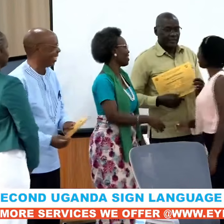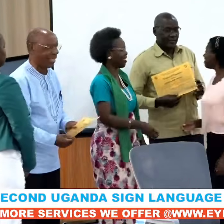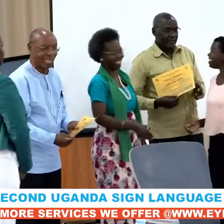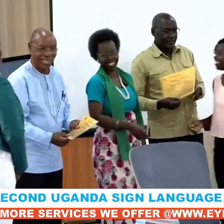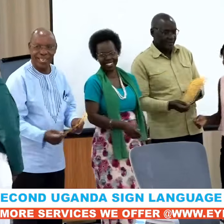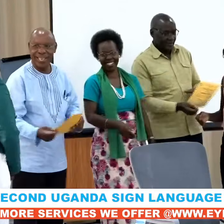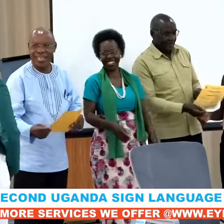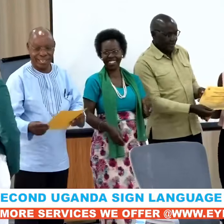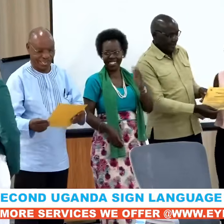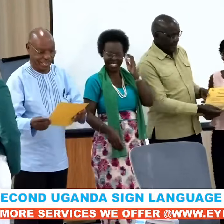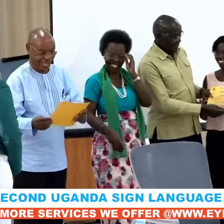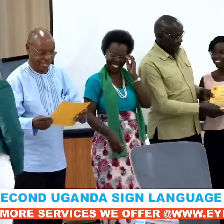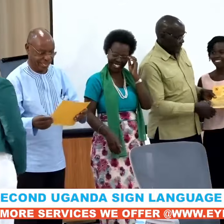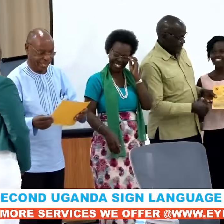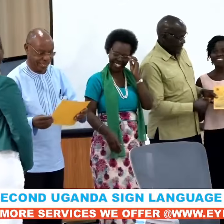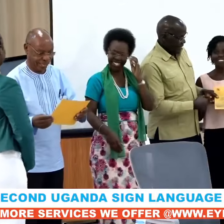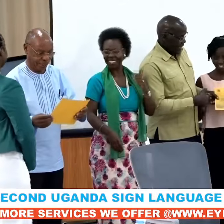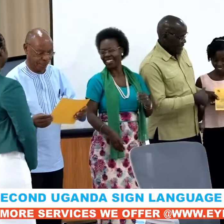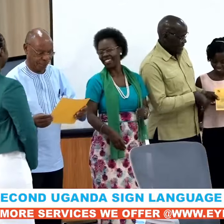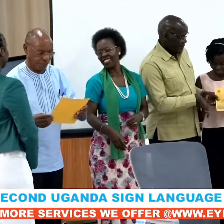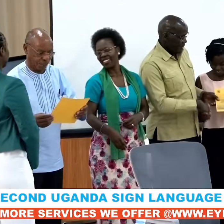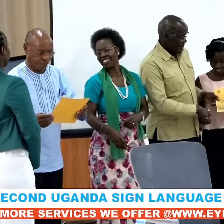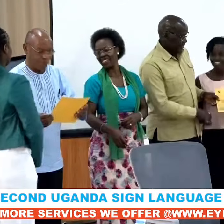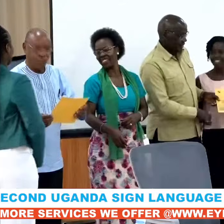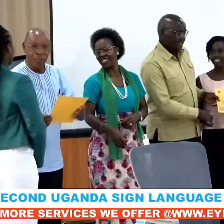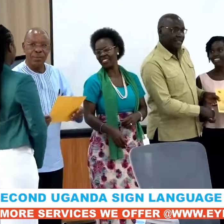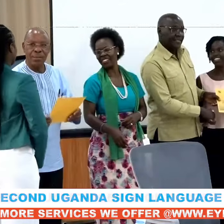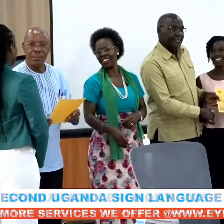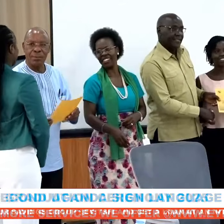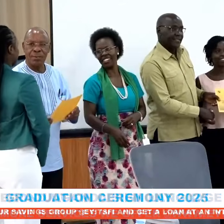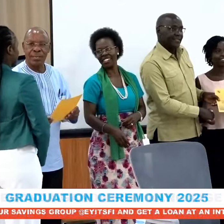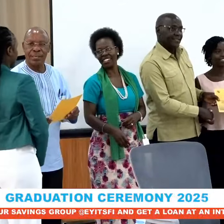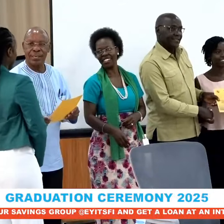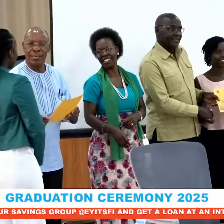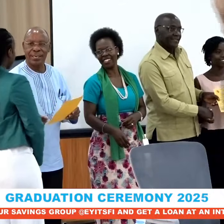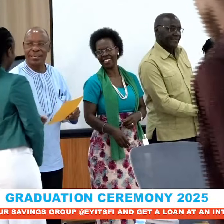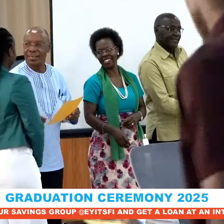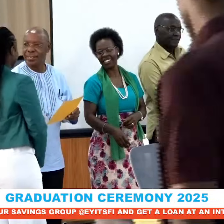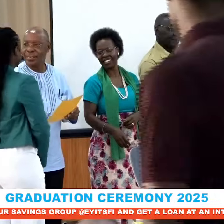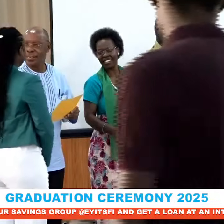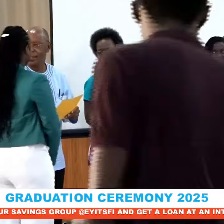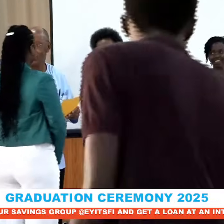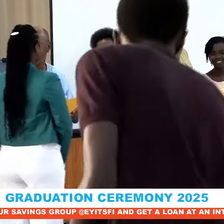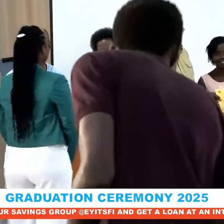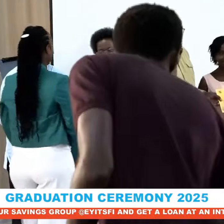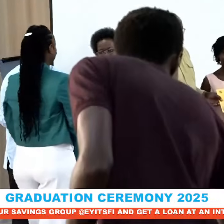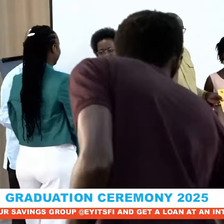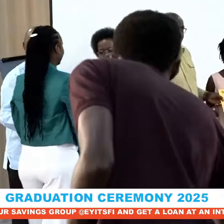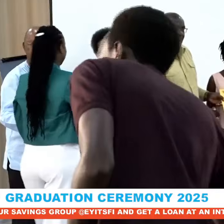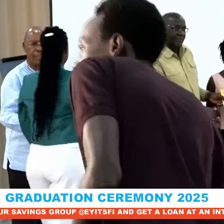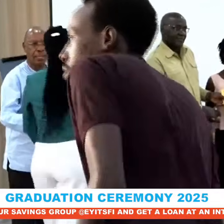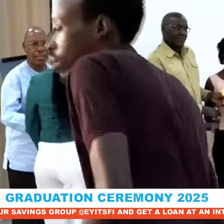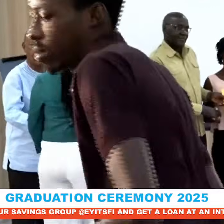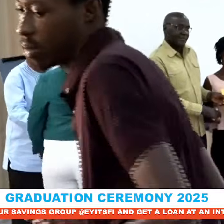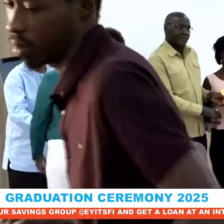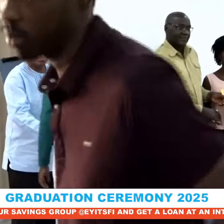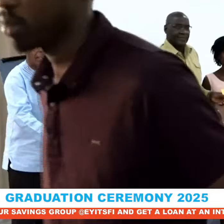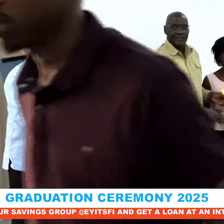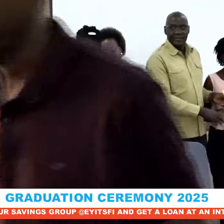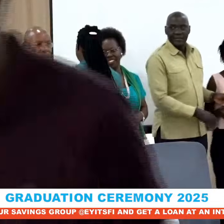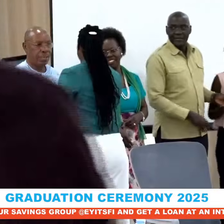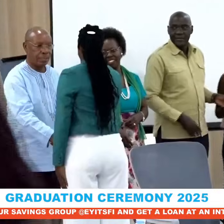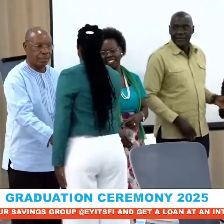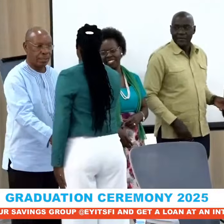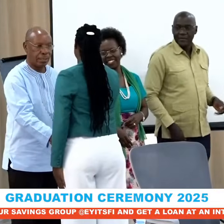Mr. Vice Chancellor, I would like to let you know that the next person is a receptionist at Las